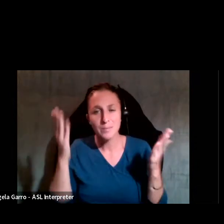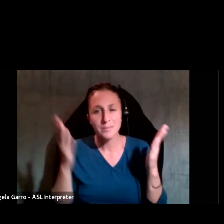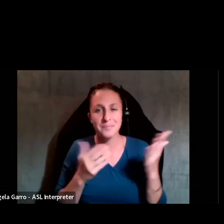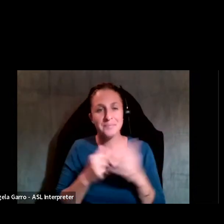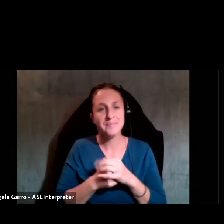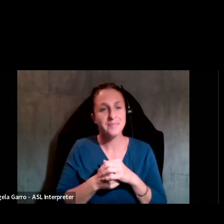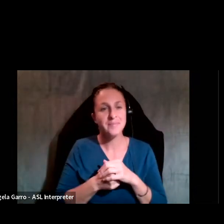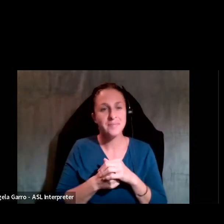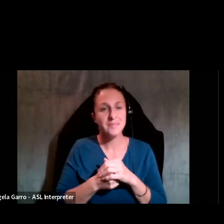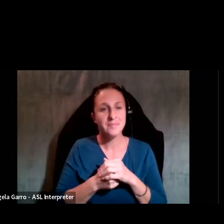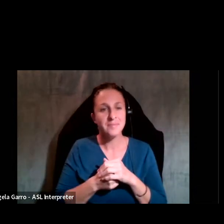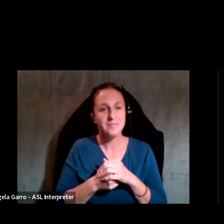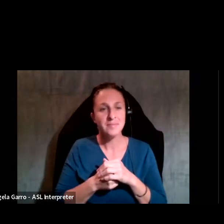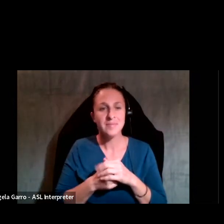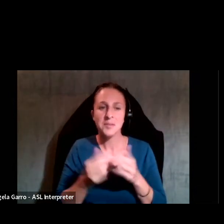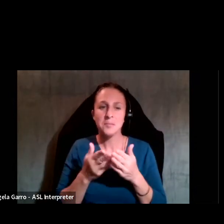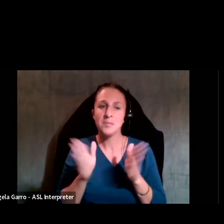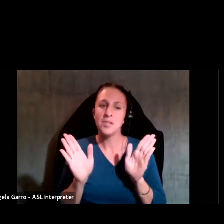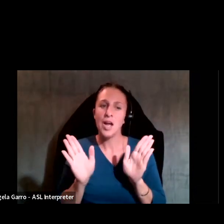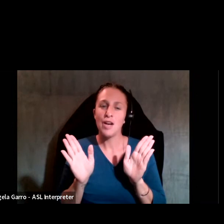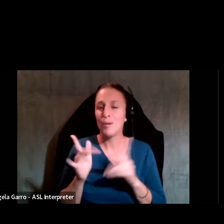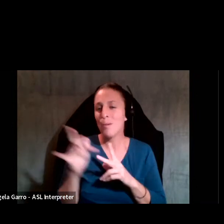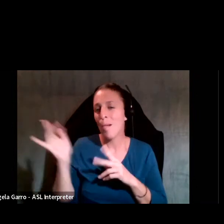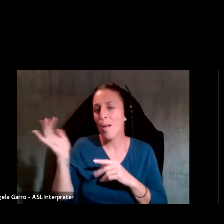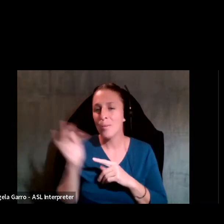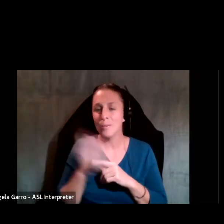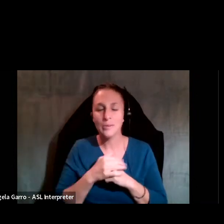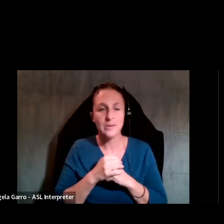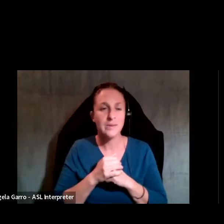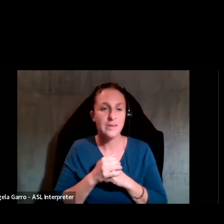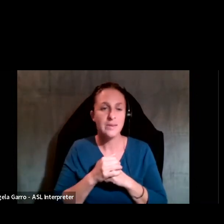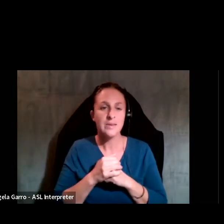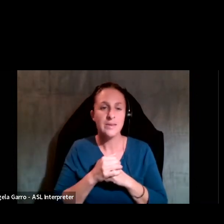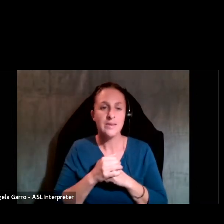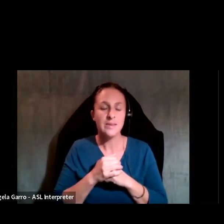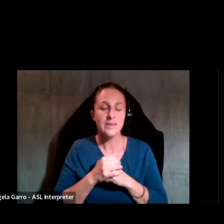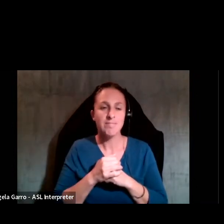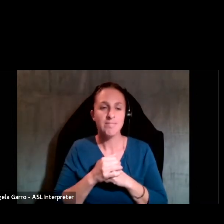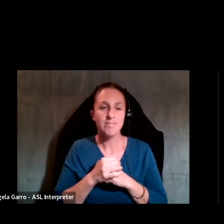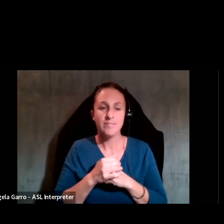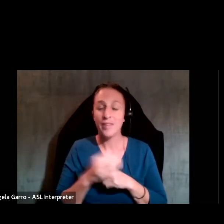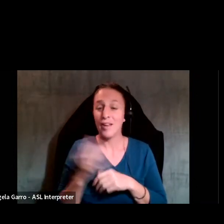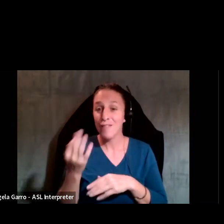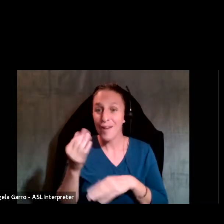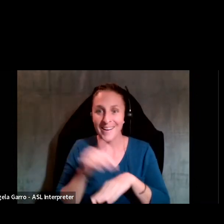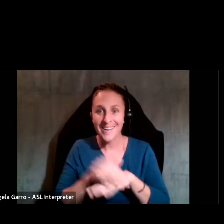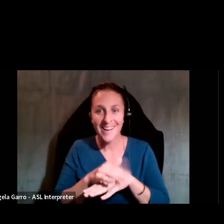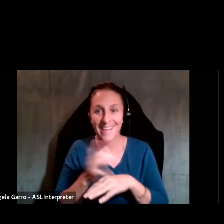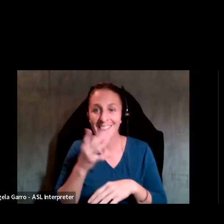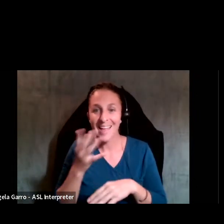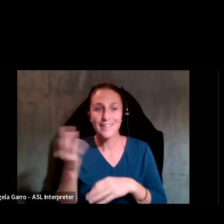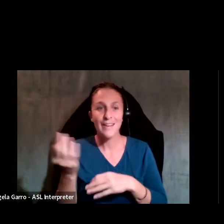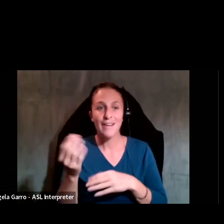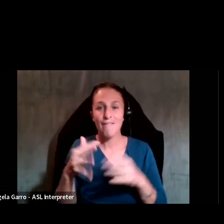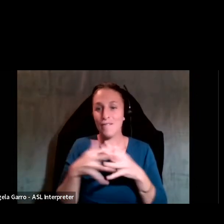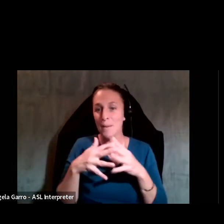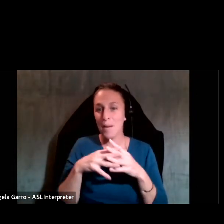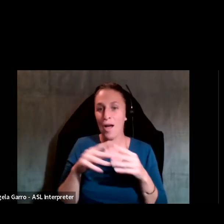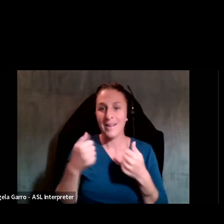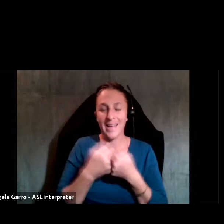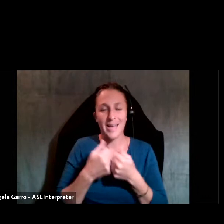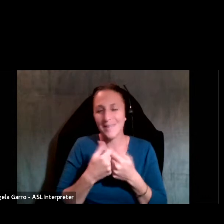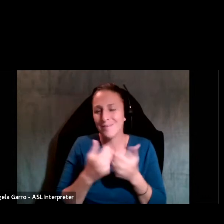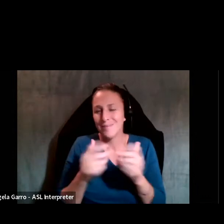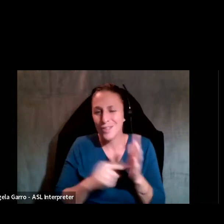Yeah. Just some general like glows. I mean, Friday night lights, football games started. It's so fun.